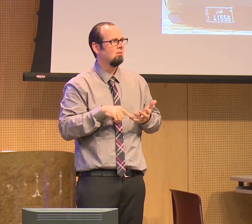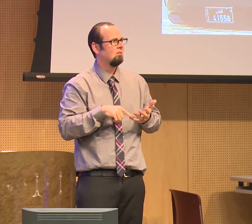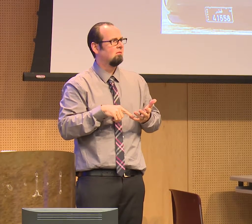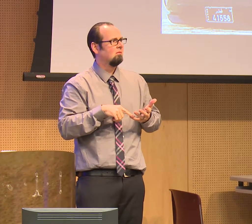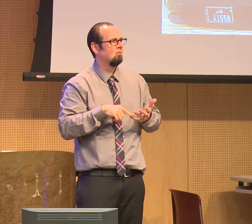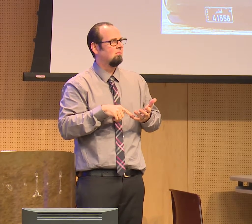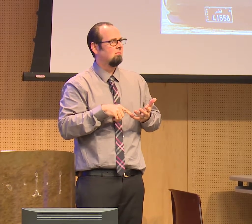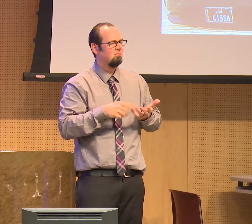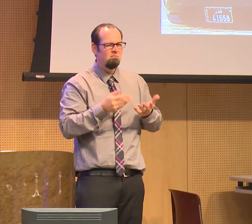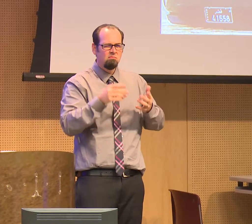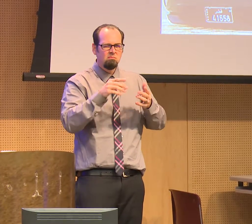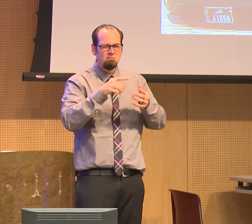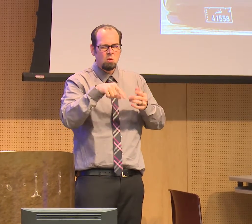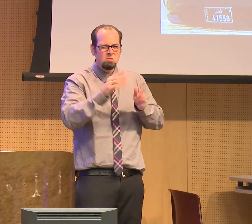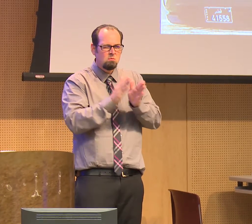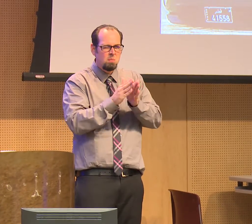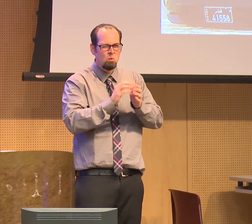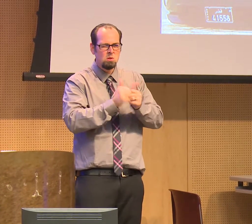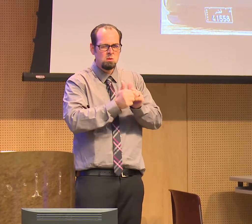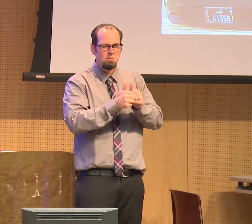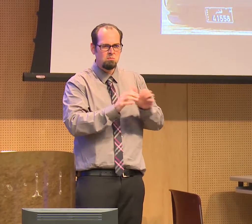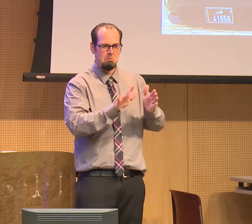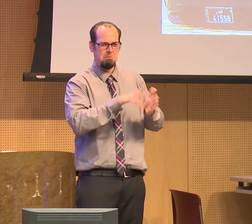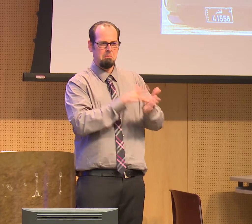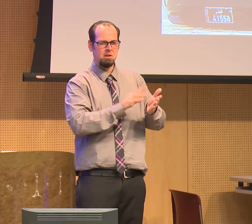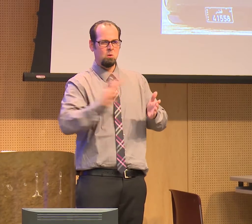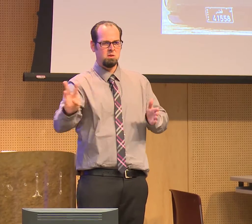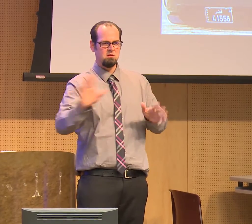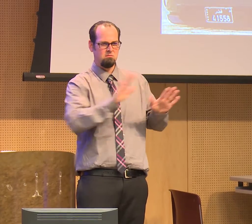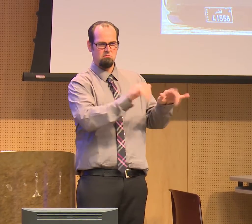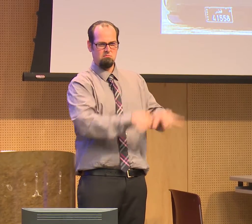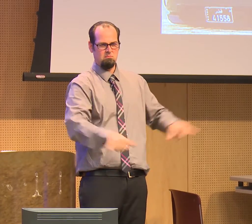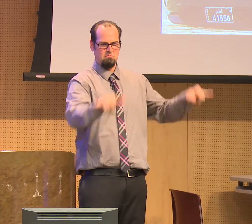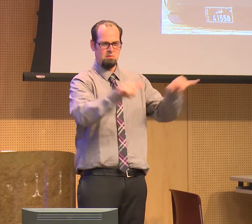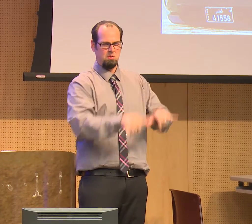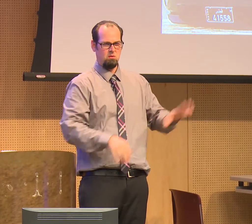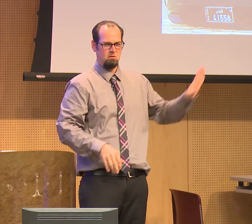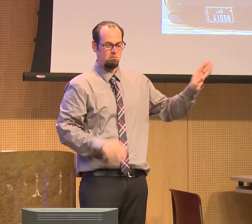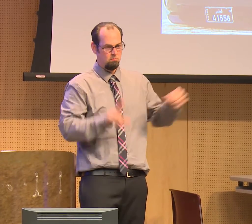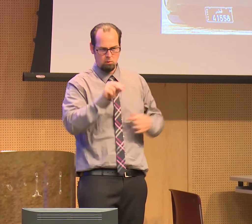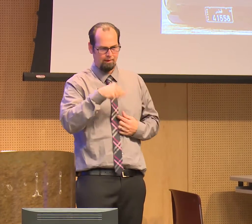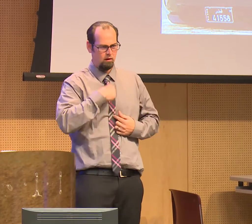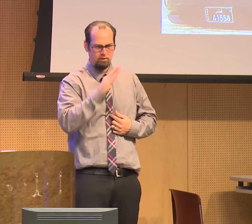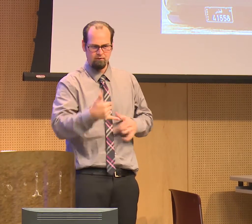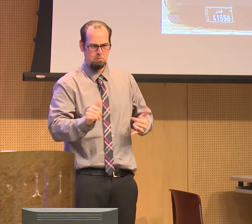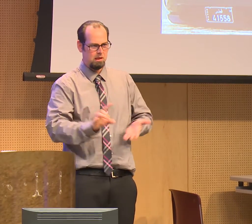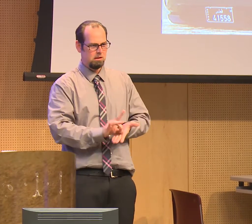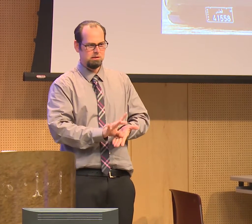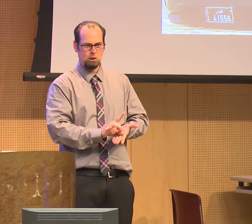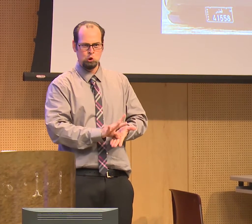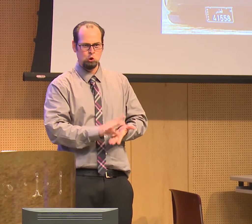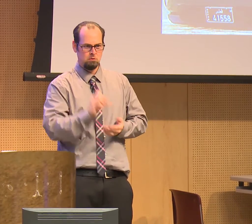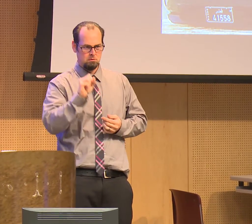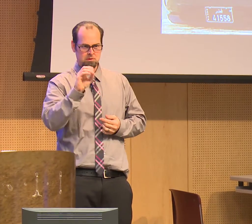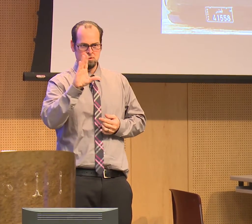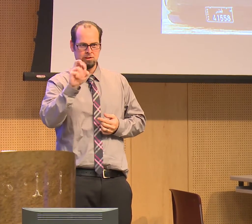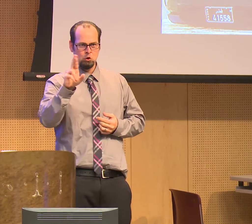skateboarding, wrestling. It was a small community out in the Midwest, and everything was basically the